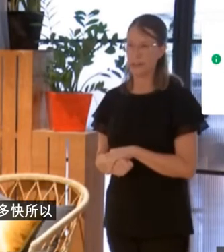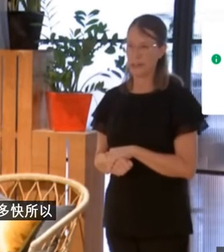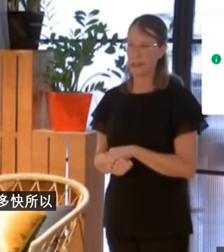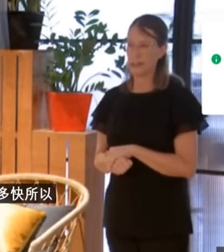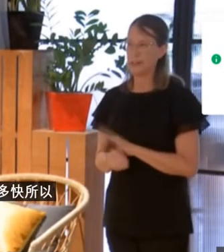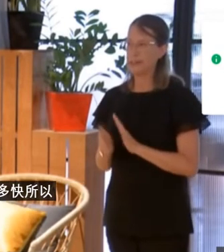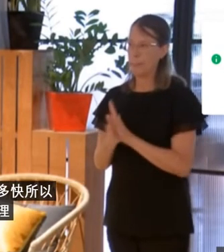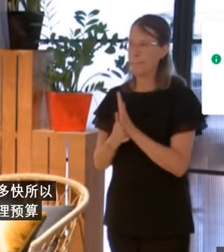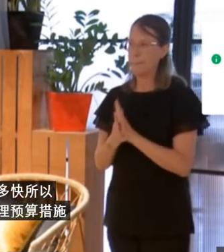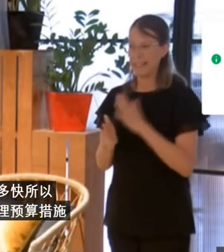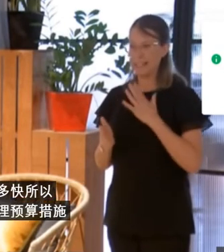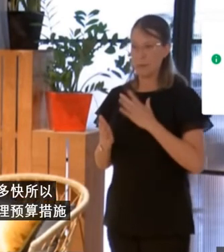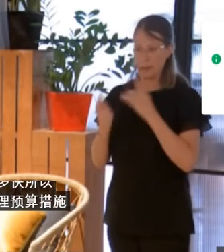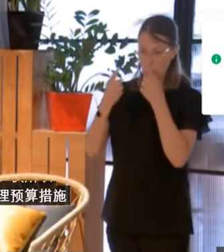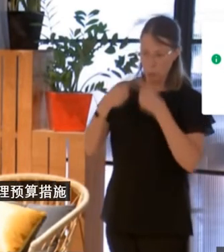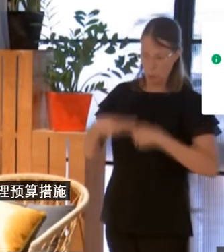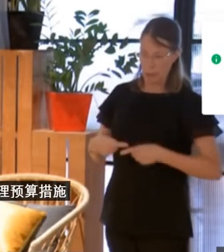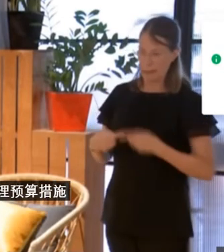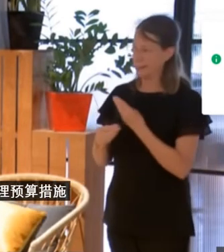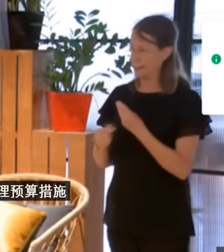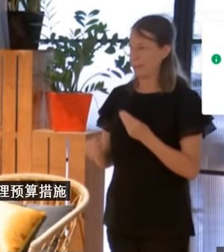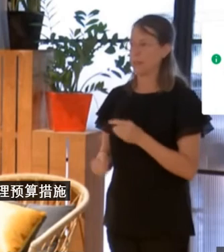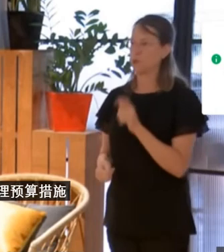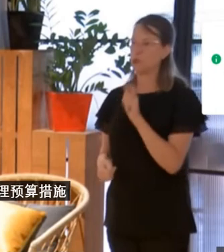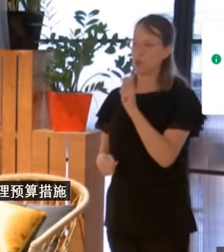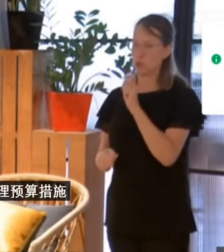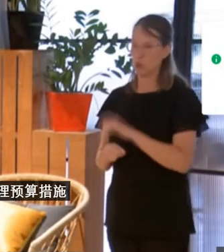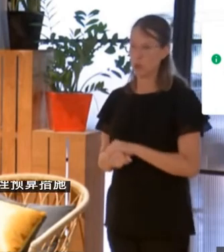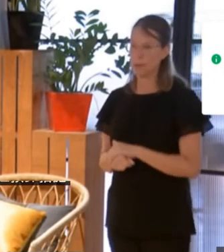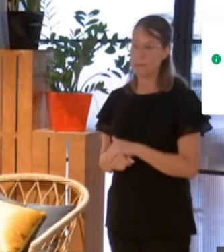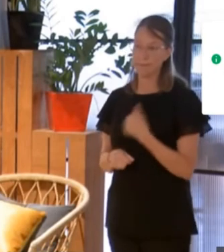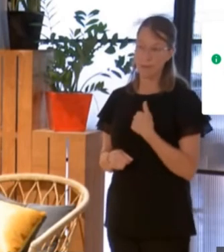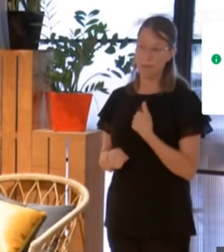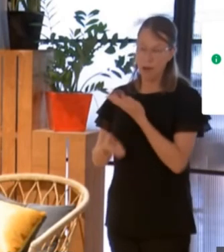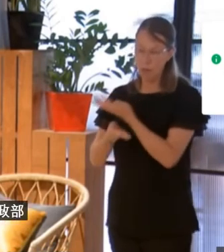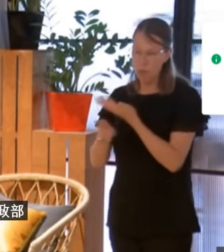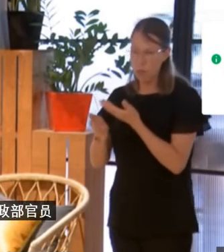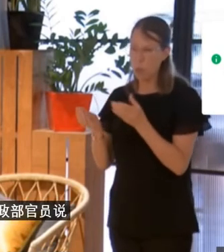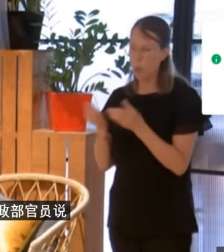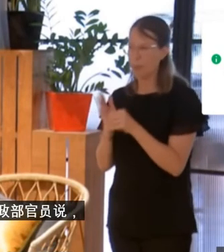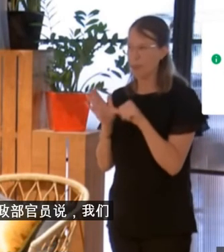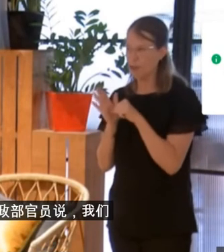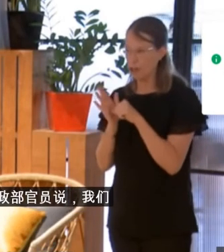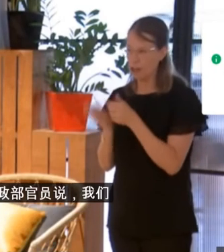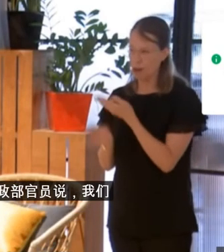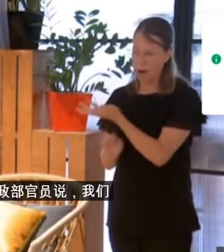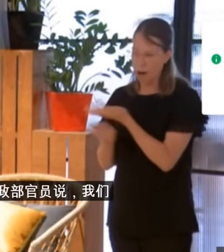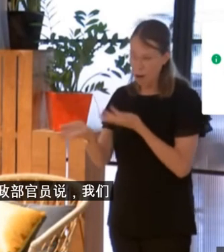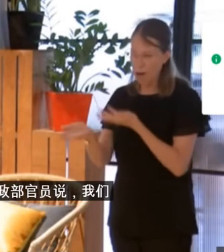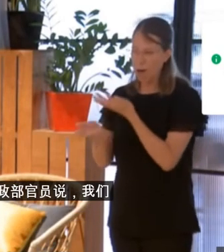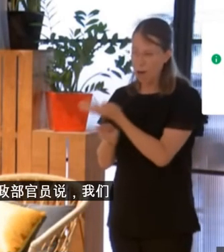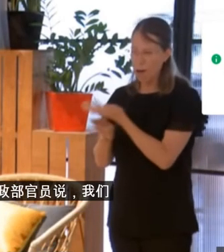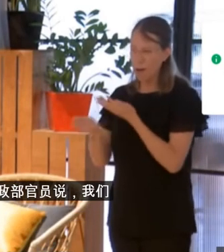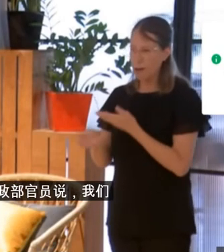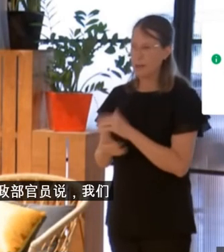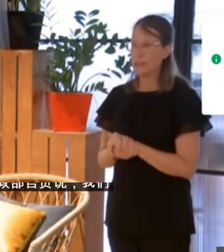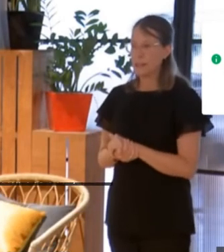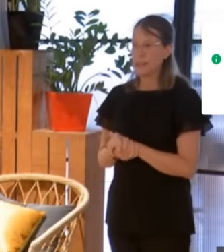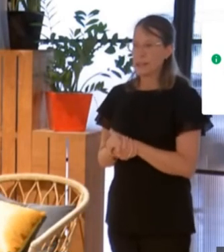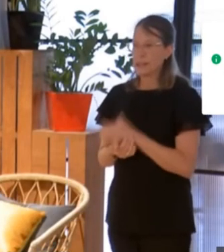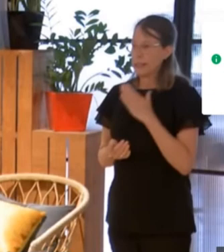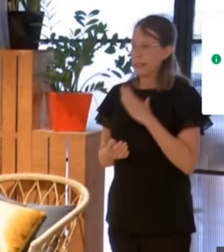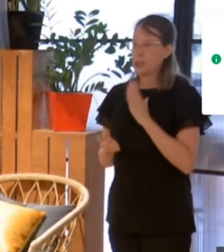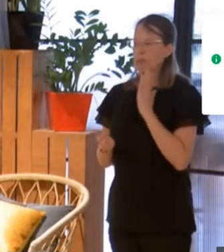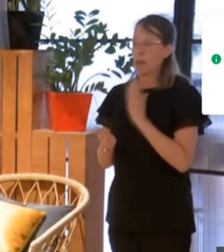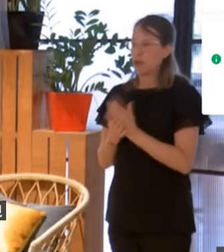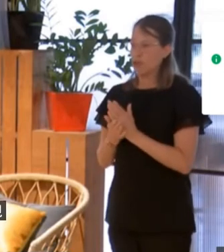that the budget measures have got to be dealt with very quickly. I've said to the Treasurer, particularly that, and to Treasury officials, we have got to make sure that nothing that appears in